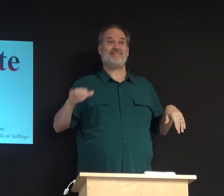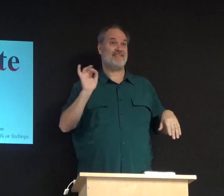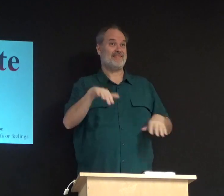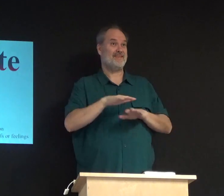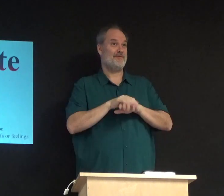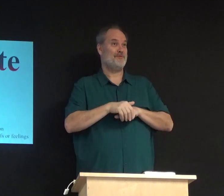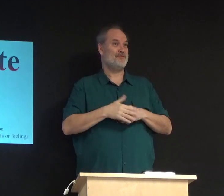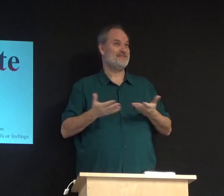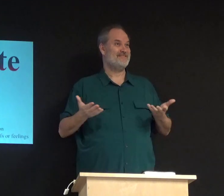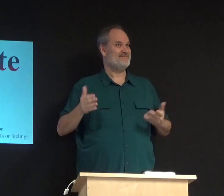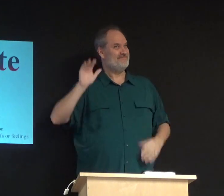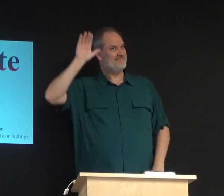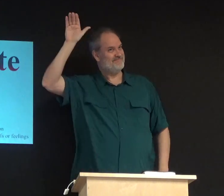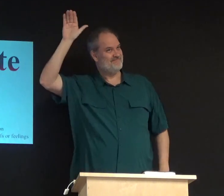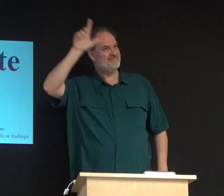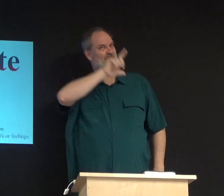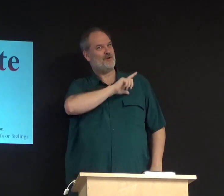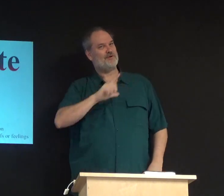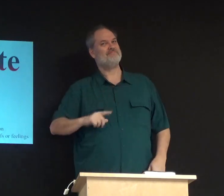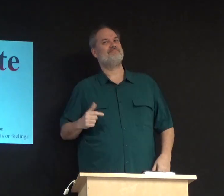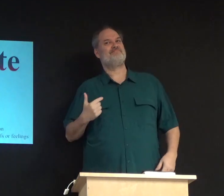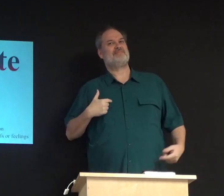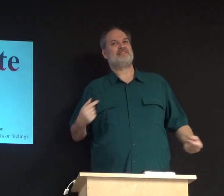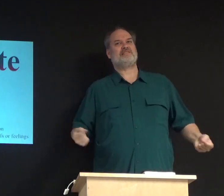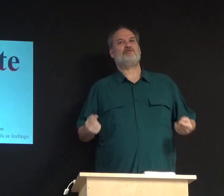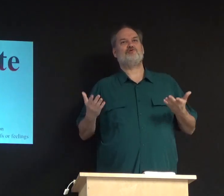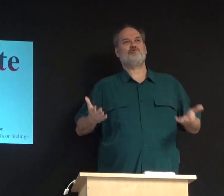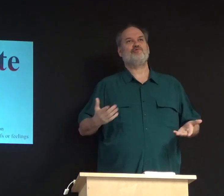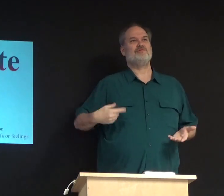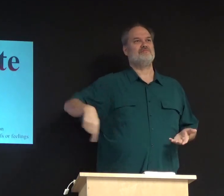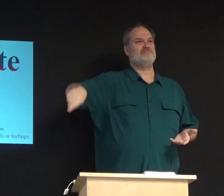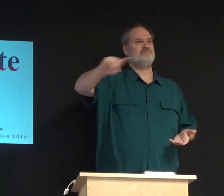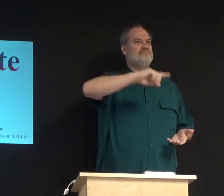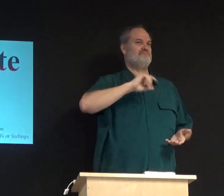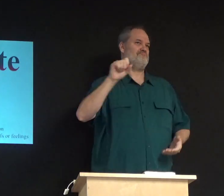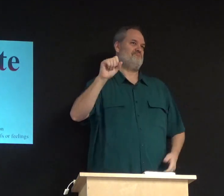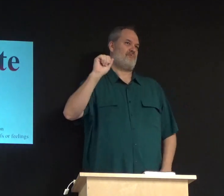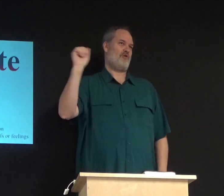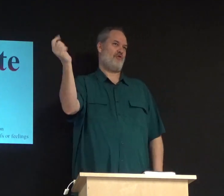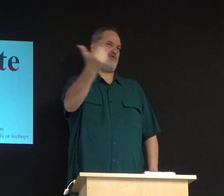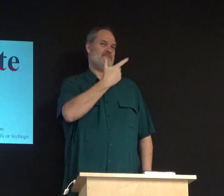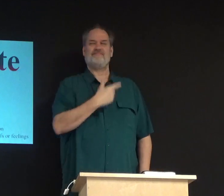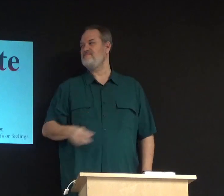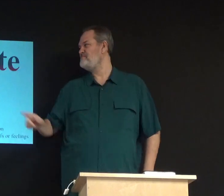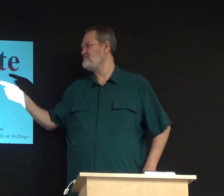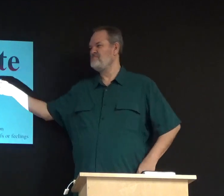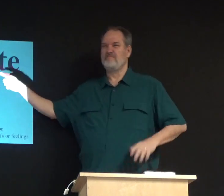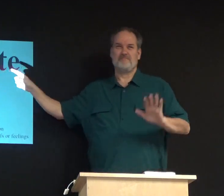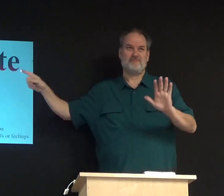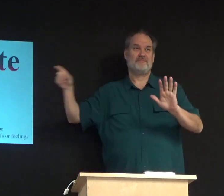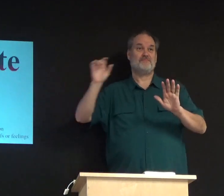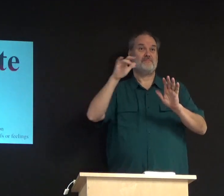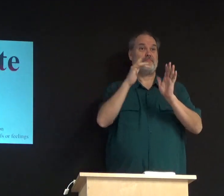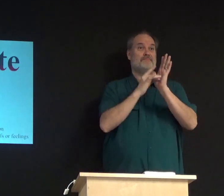Do you go to God every day and ask Him to help you with your sins? Because they're all